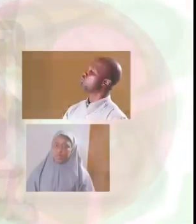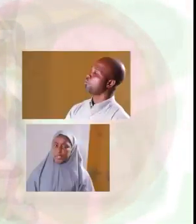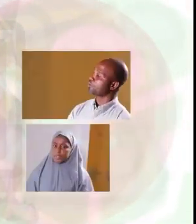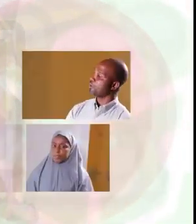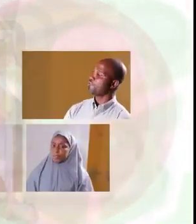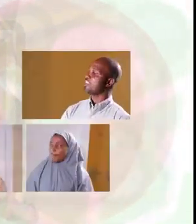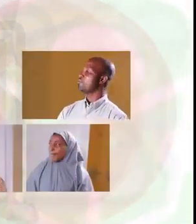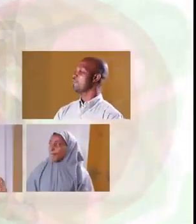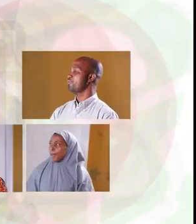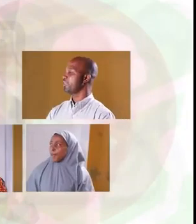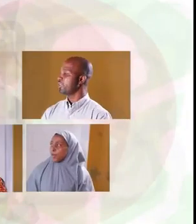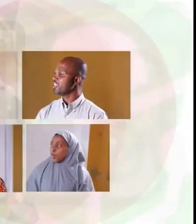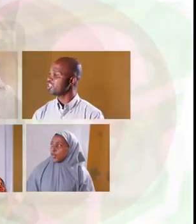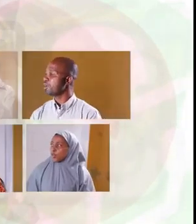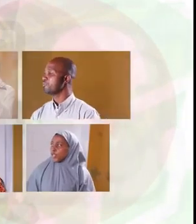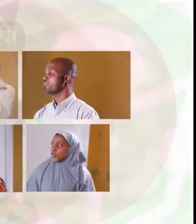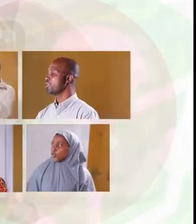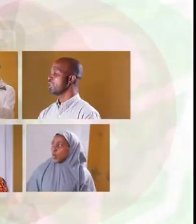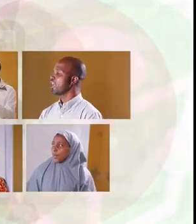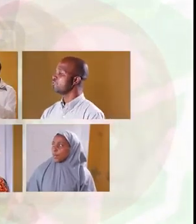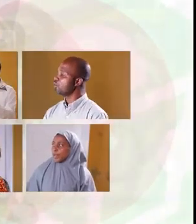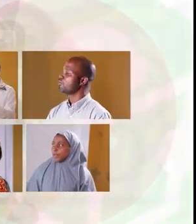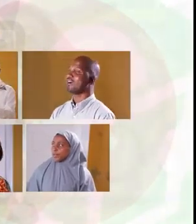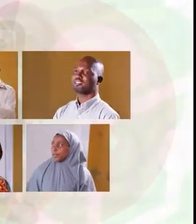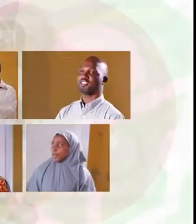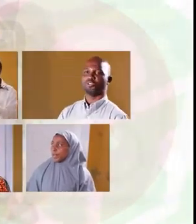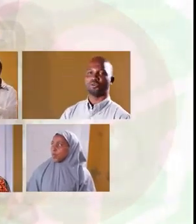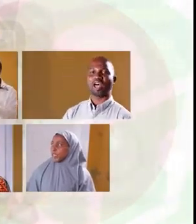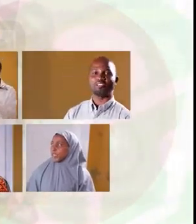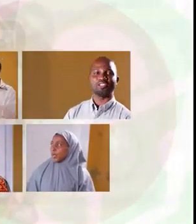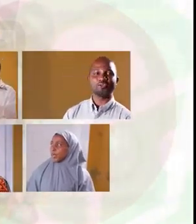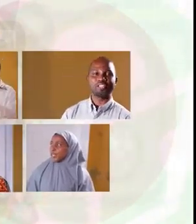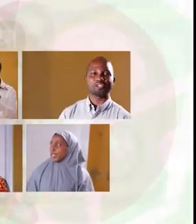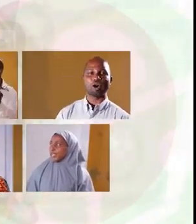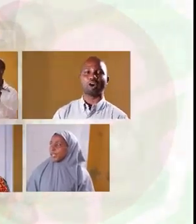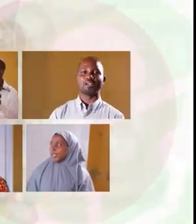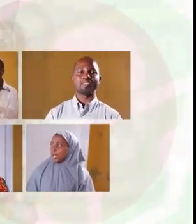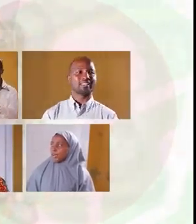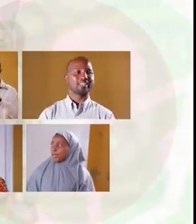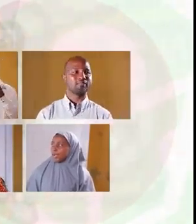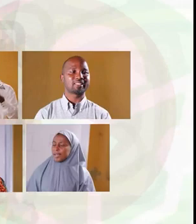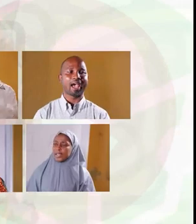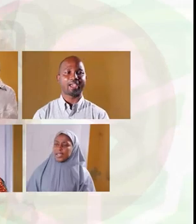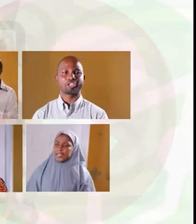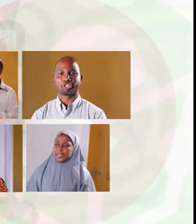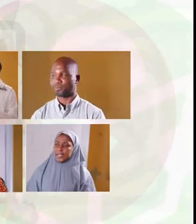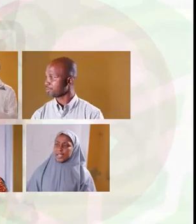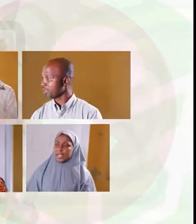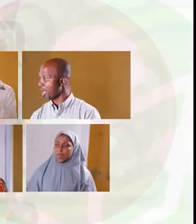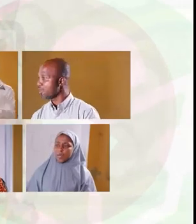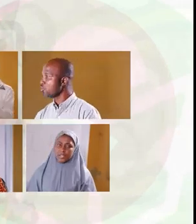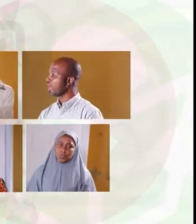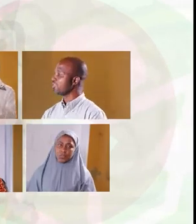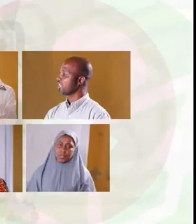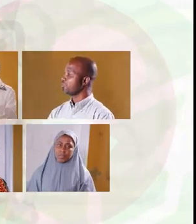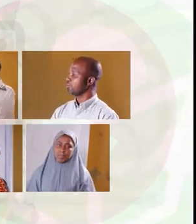to the next point. We should ensure that whatever we see is clear. That means work is being